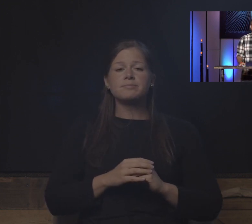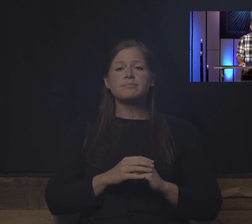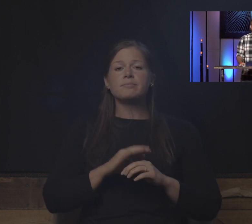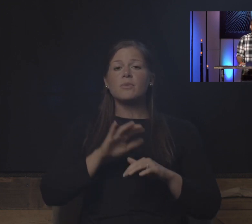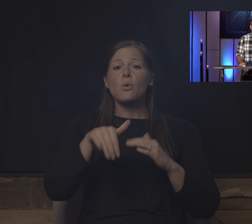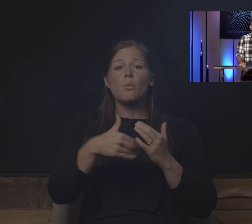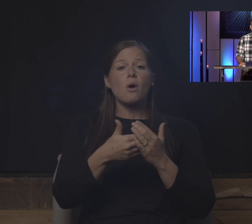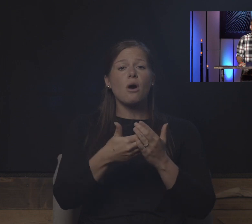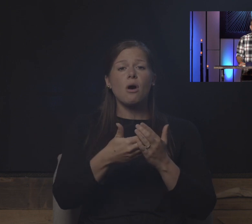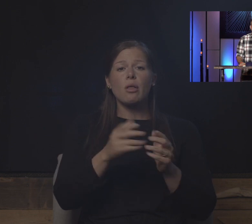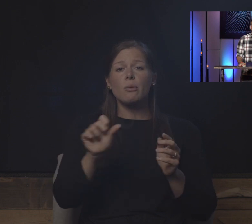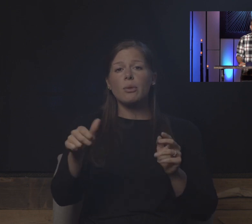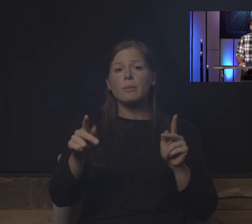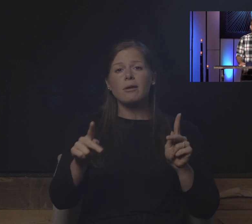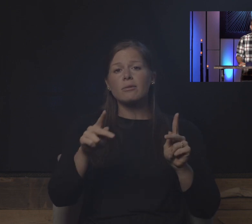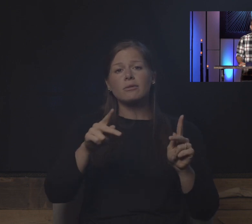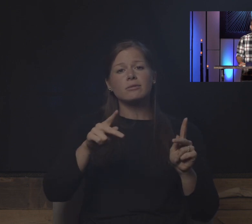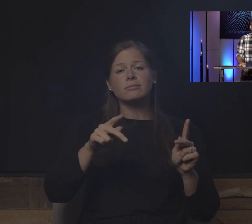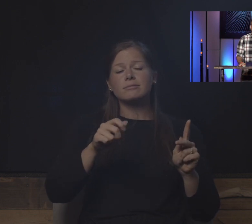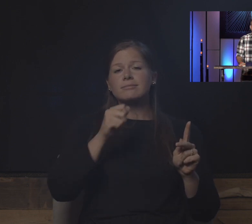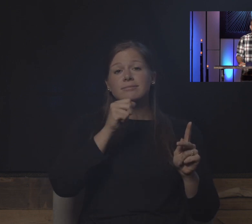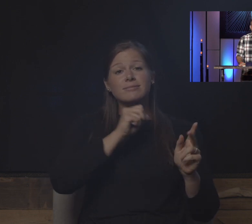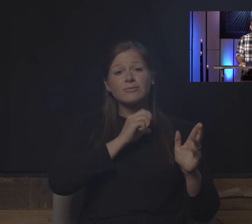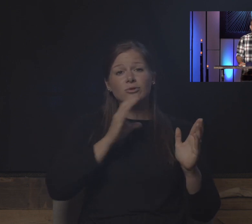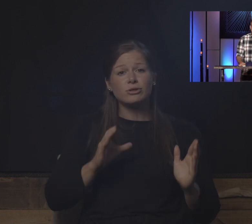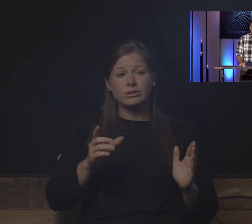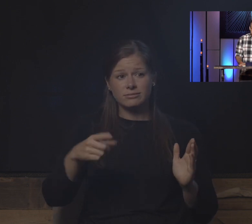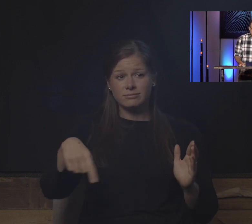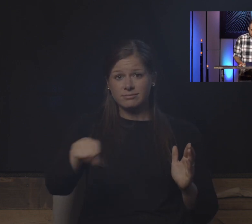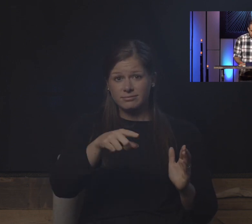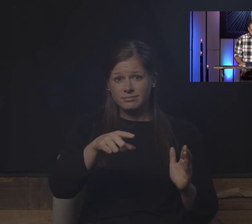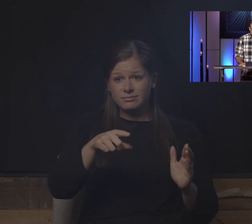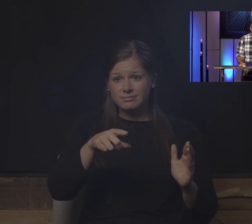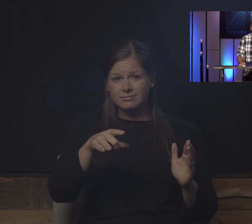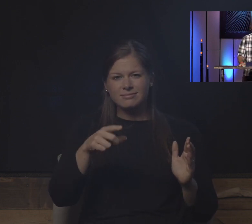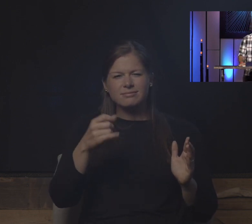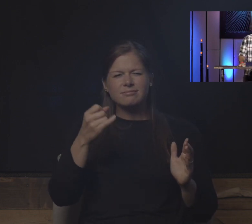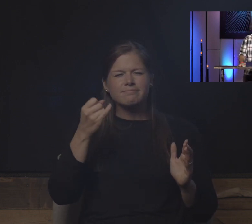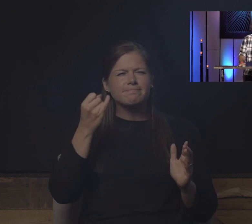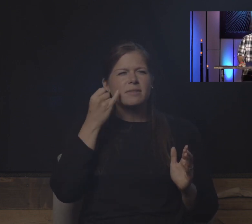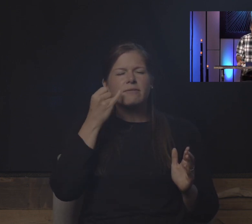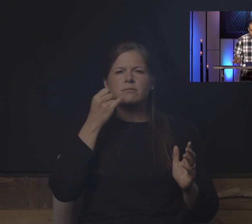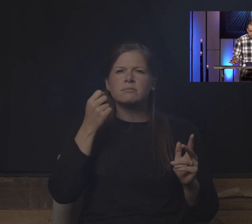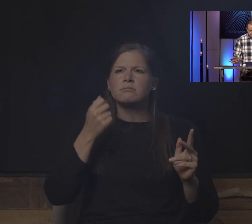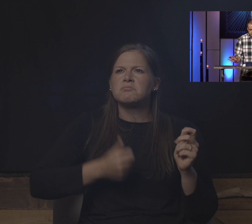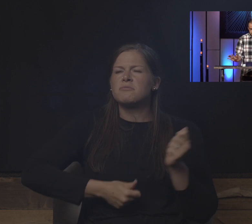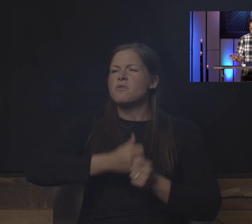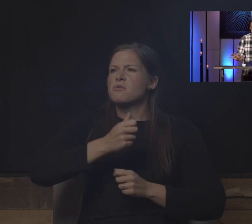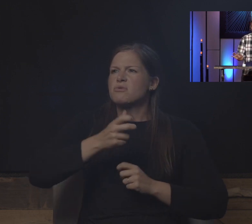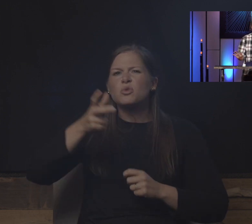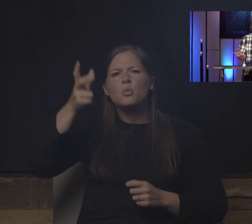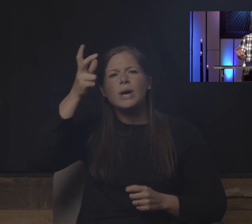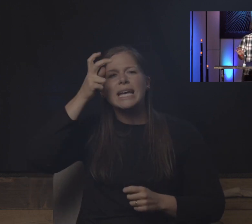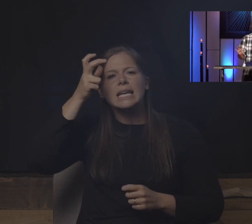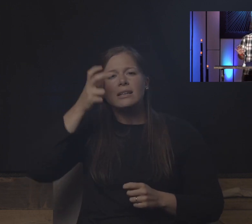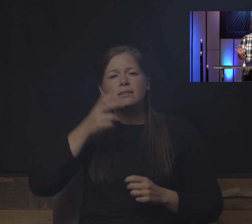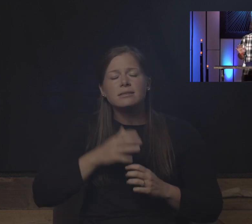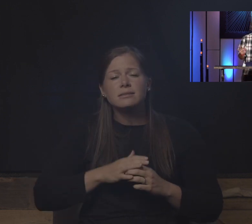them, could be us. They should never... let me put it this